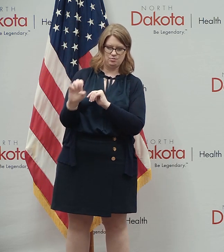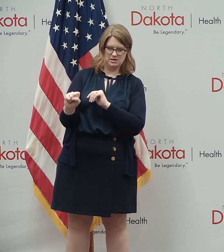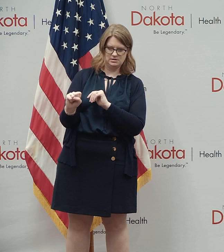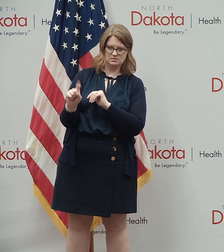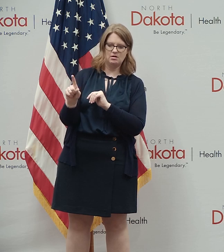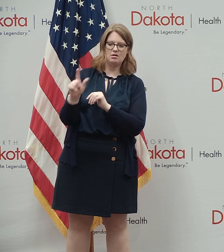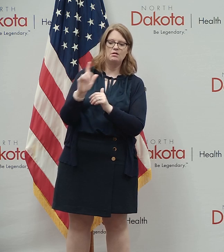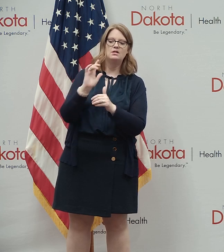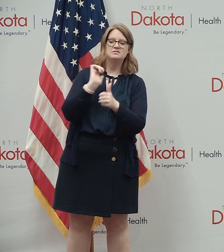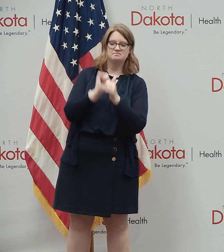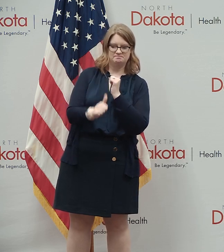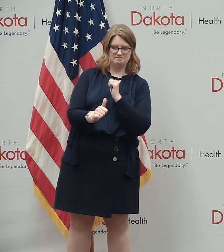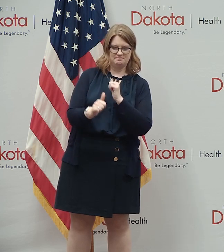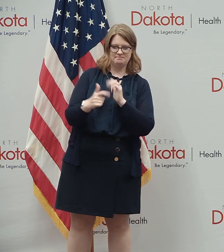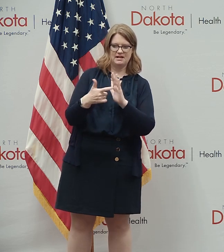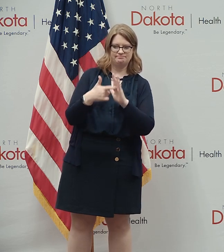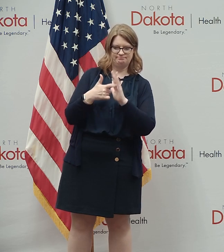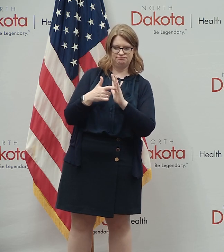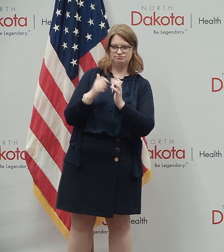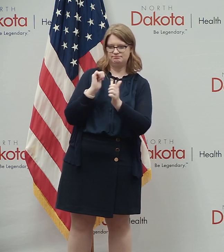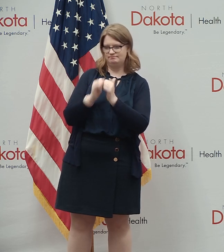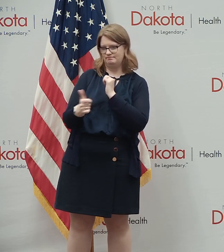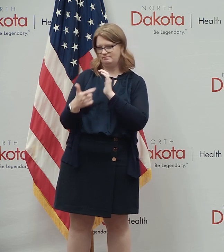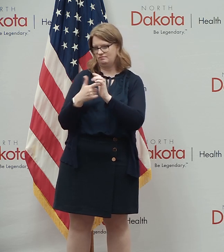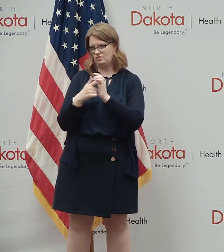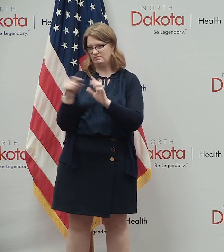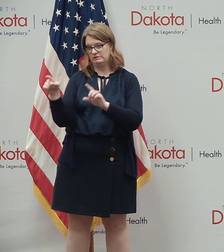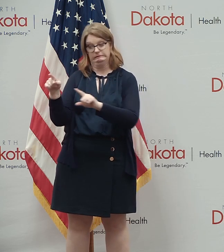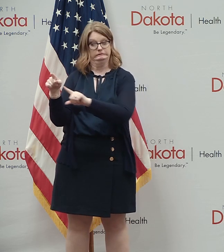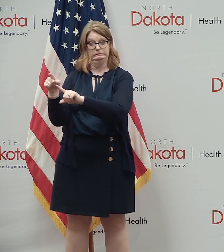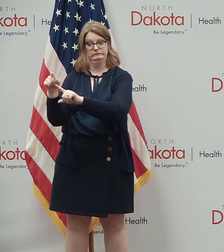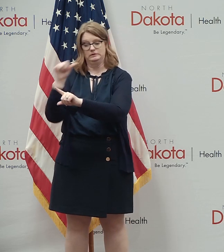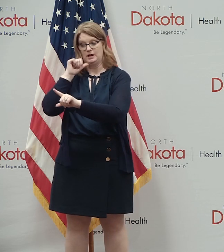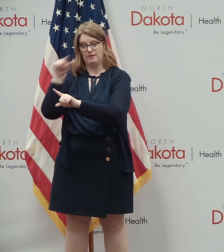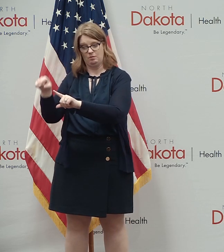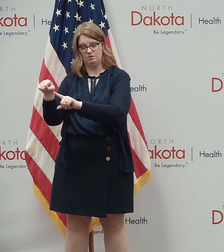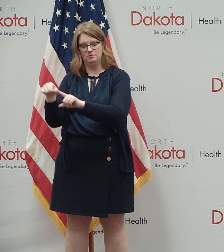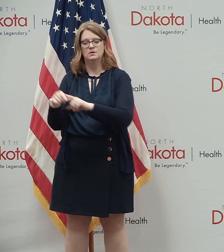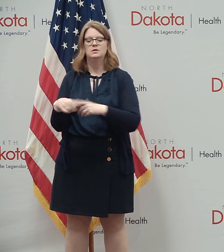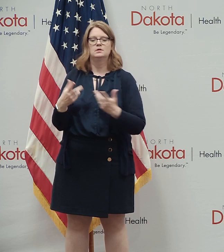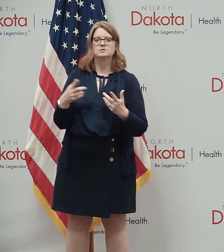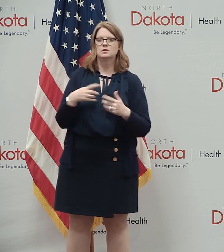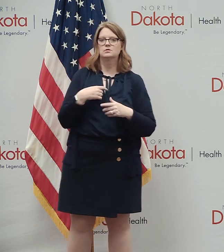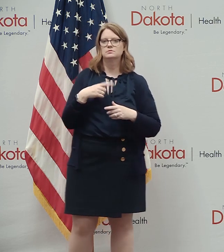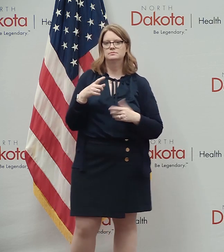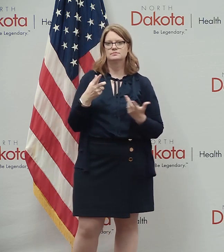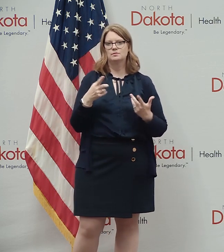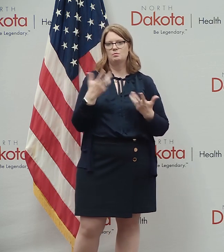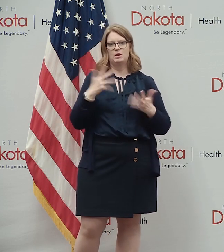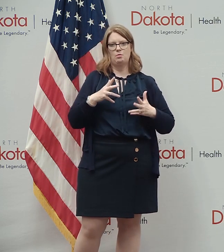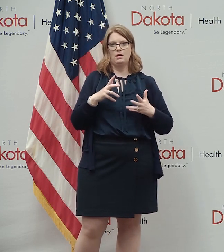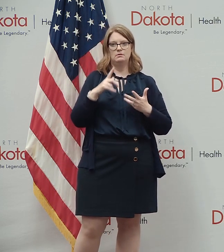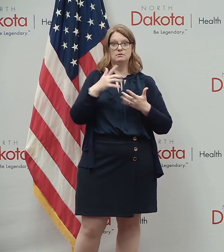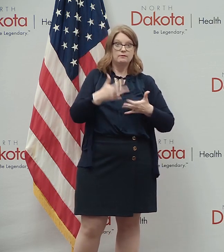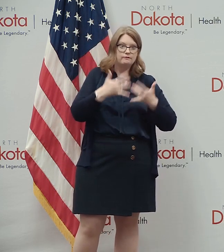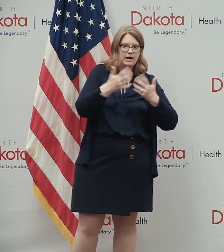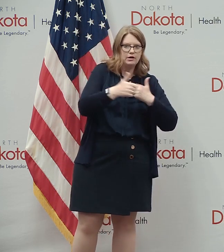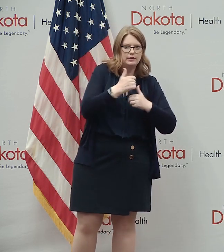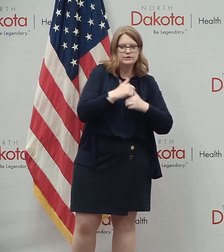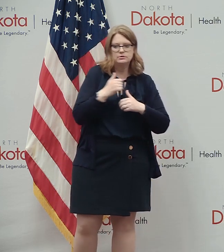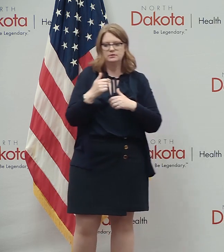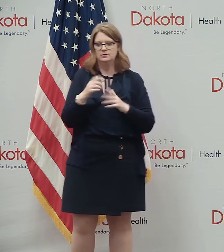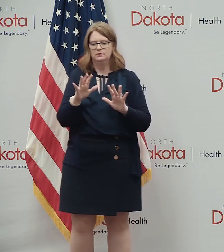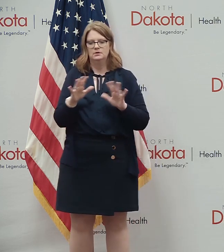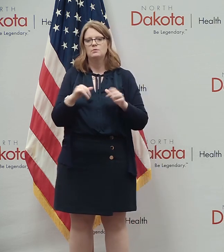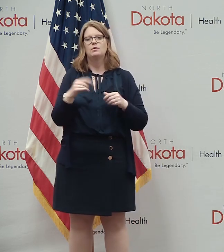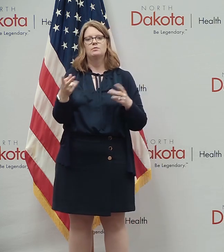try to do that without creating confusion about fire danger with two different maps. See if we can get that done.